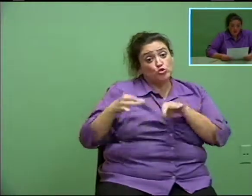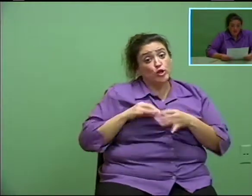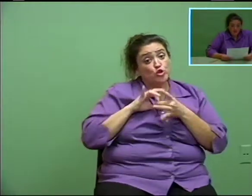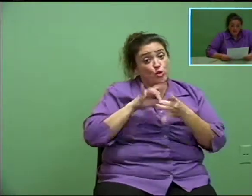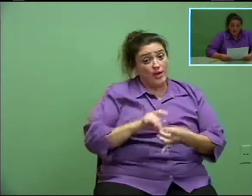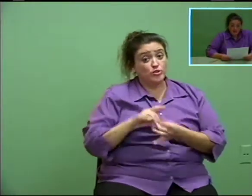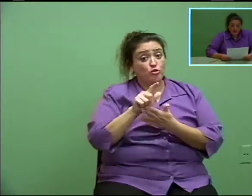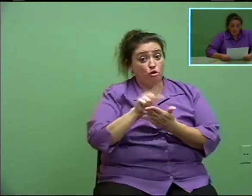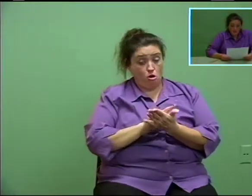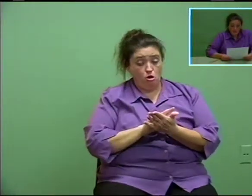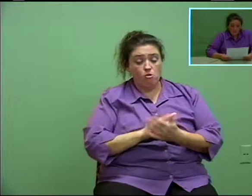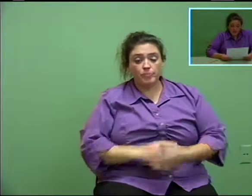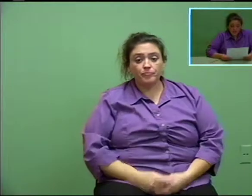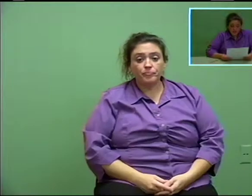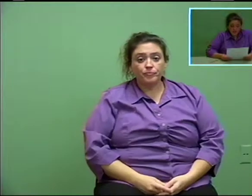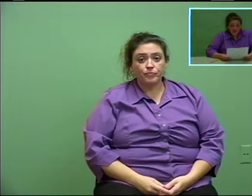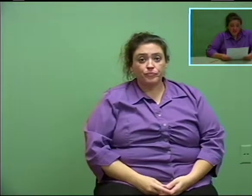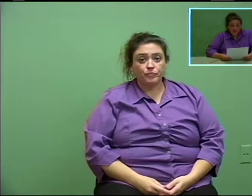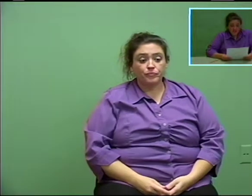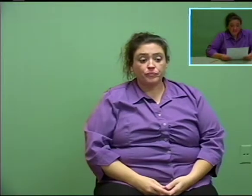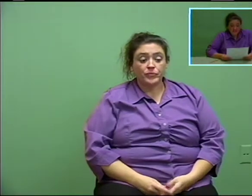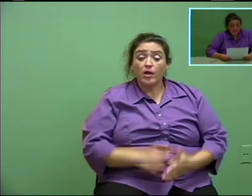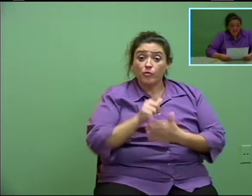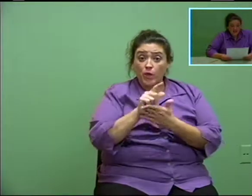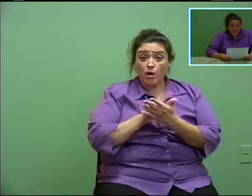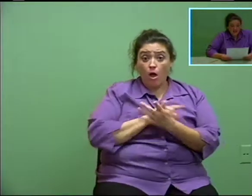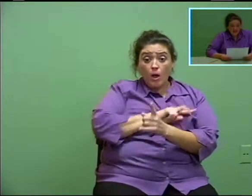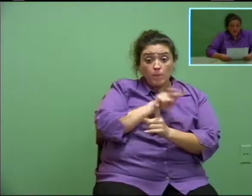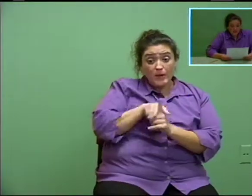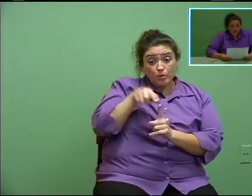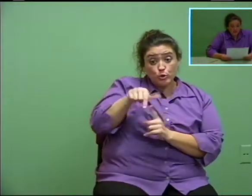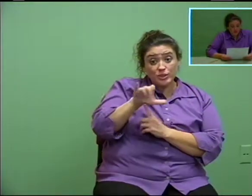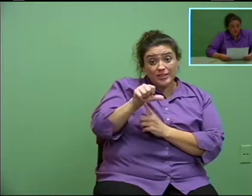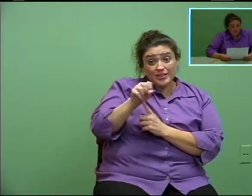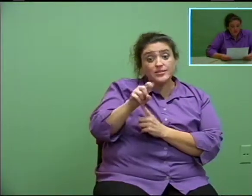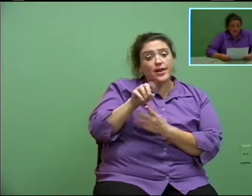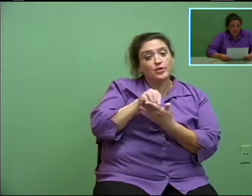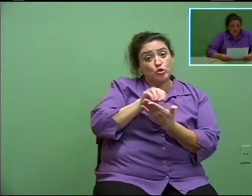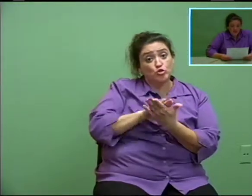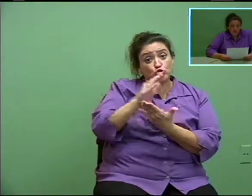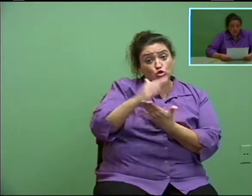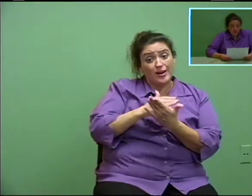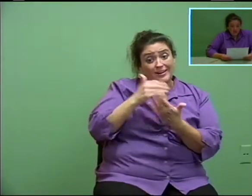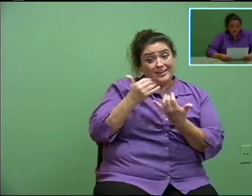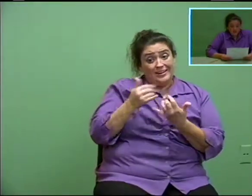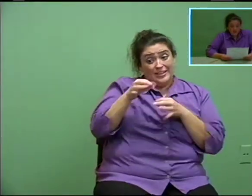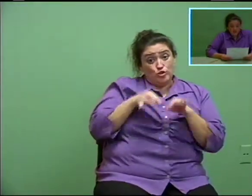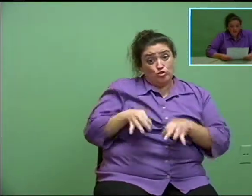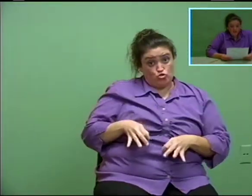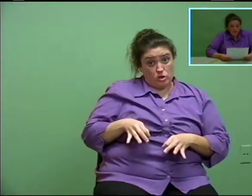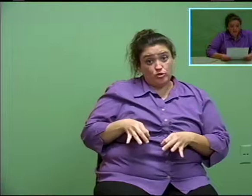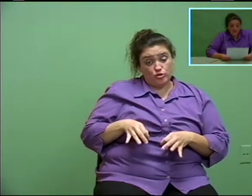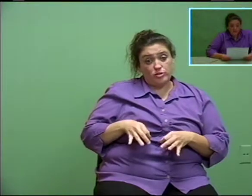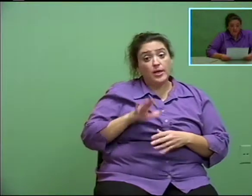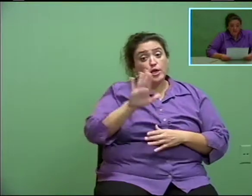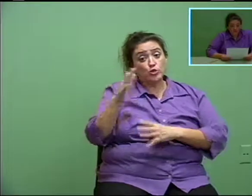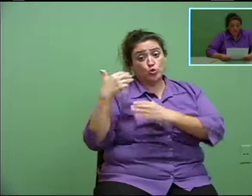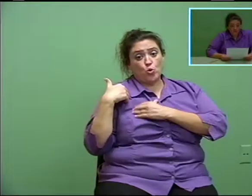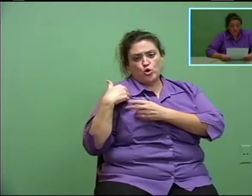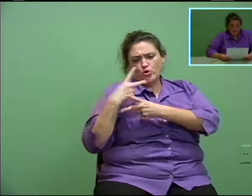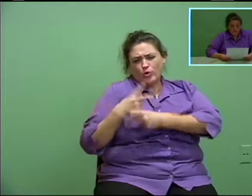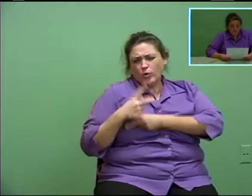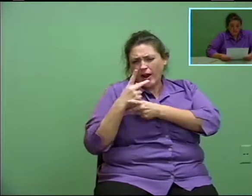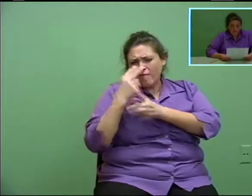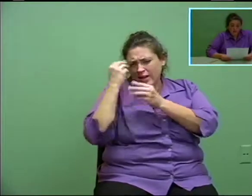law. The law applicable to this case is stated in these instructions, and it is your duty to carefully